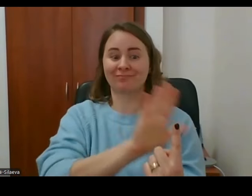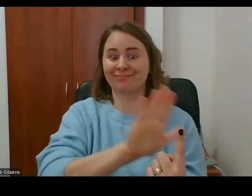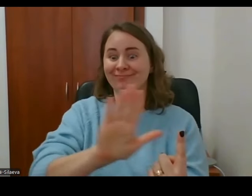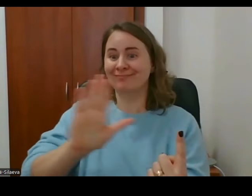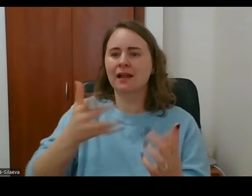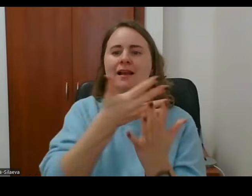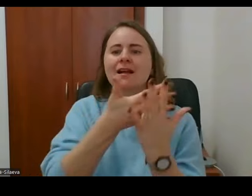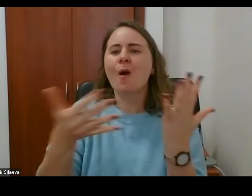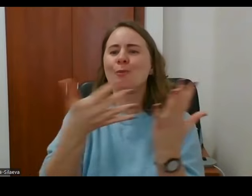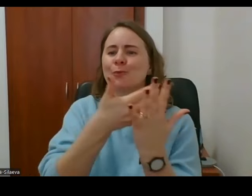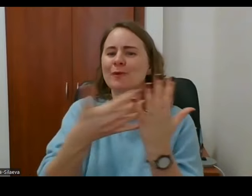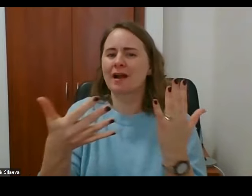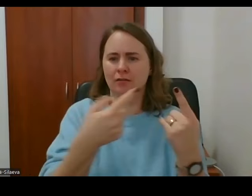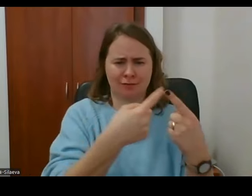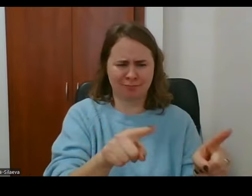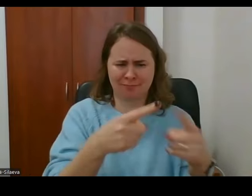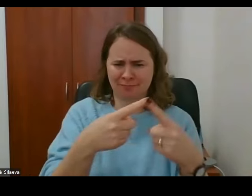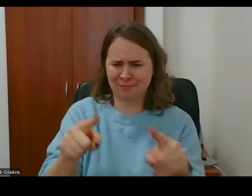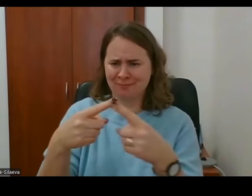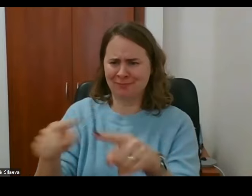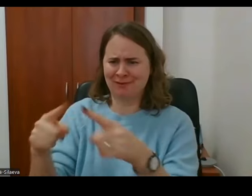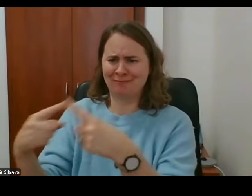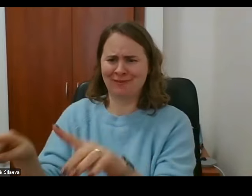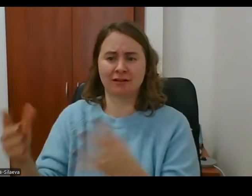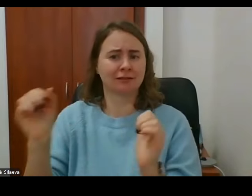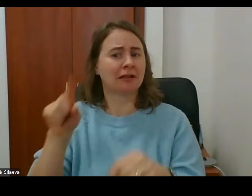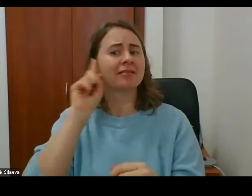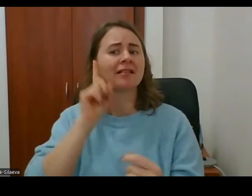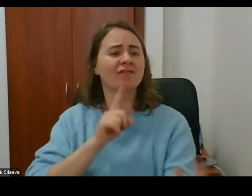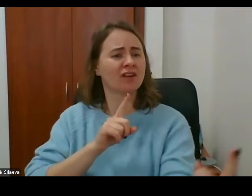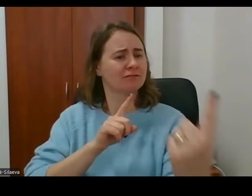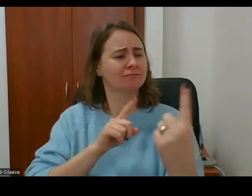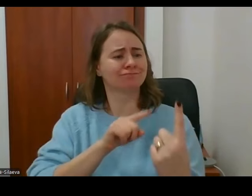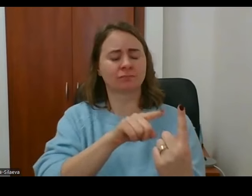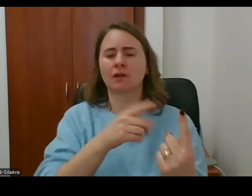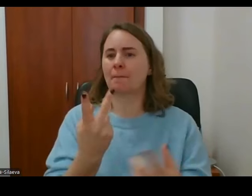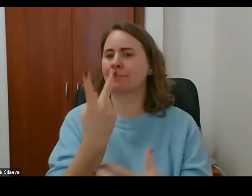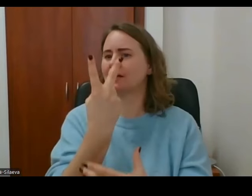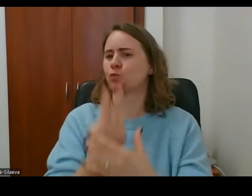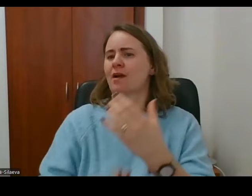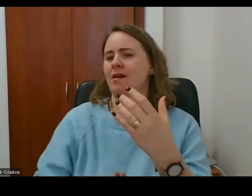So every time when we have. Mhm.